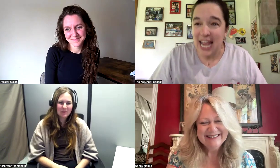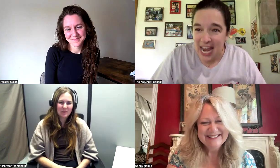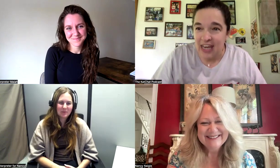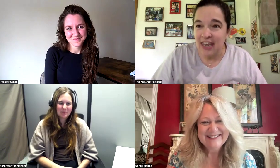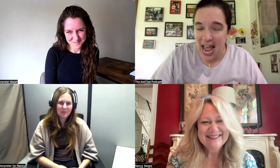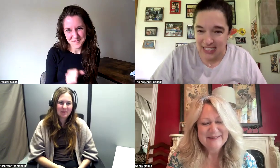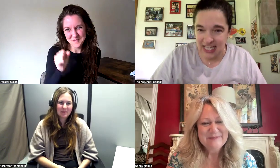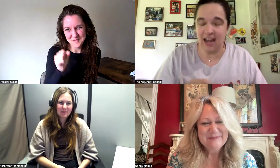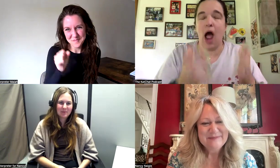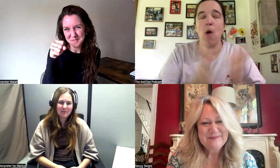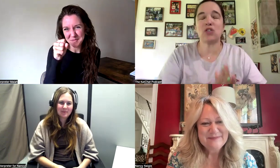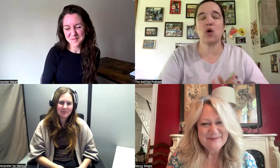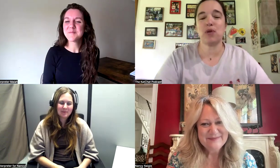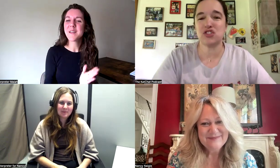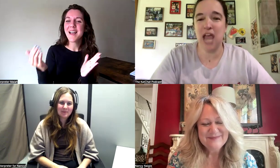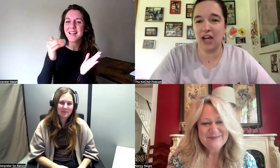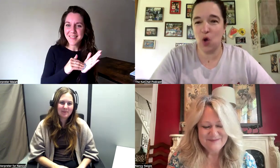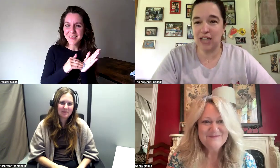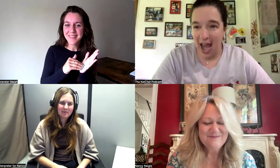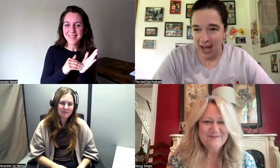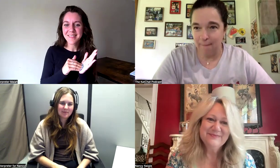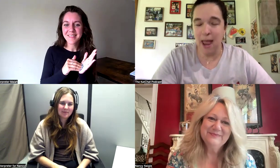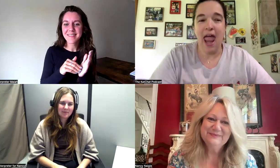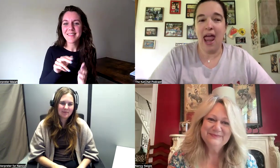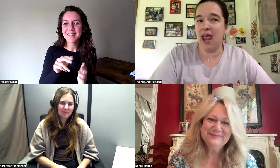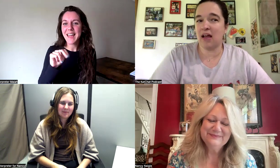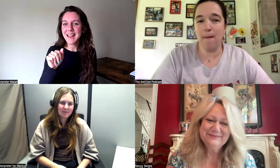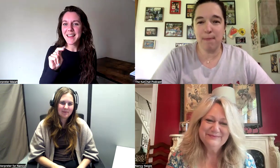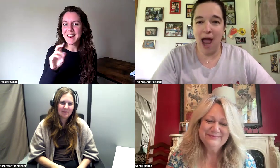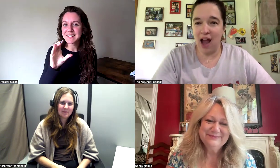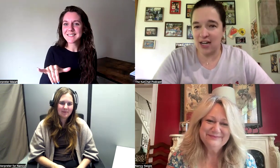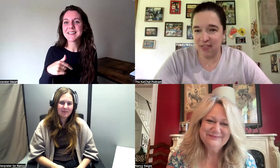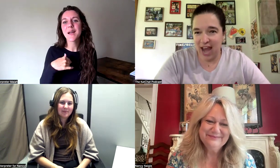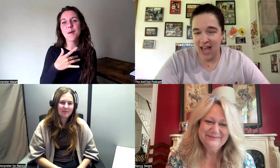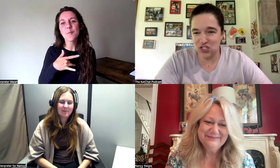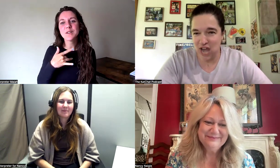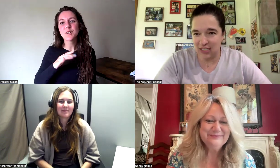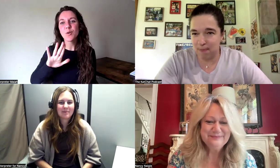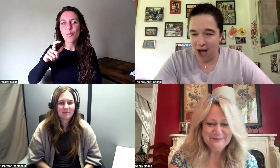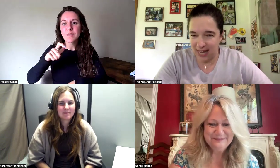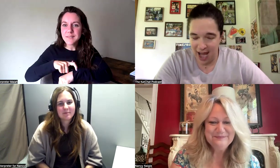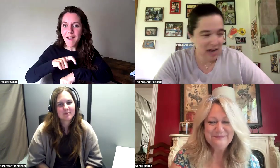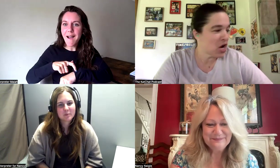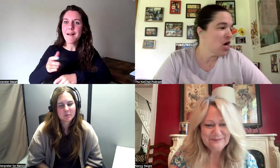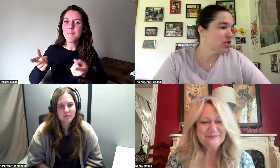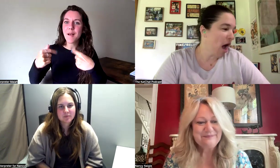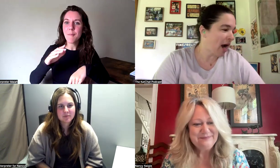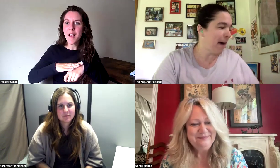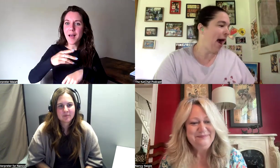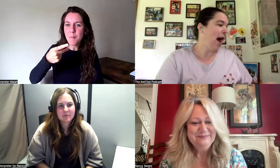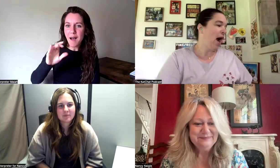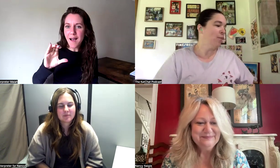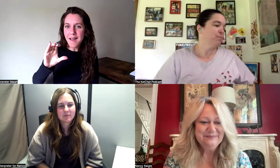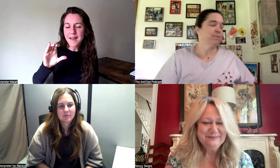Well, again, Nasty, I want to appreciate your time and coming back onto the Cat Chat podcast to